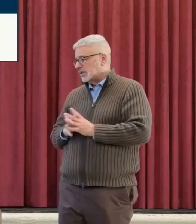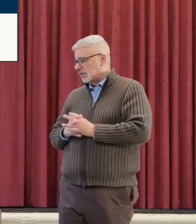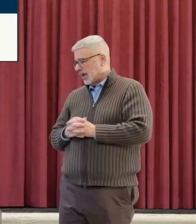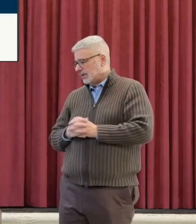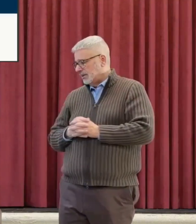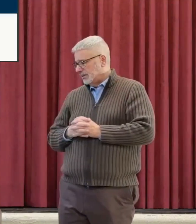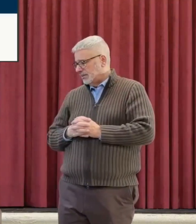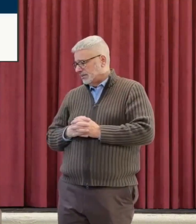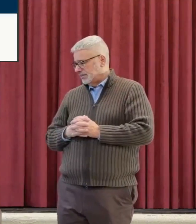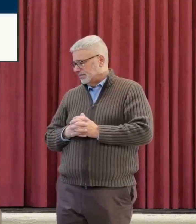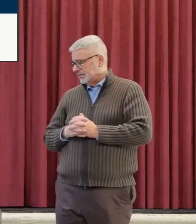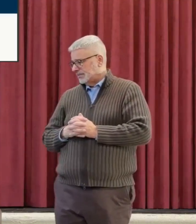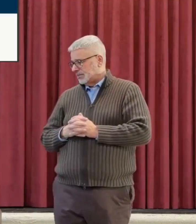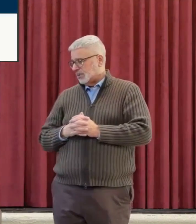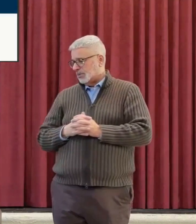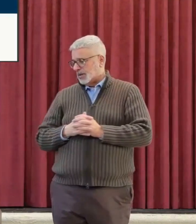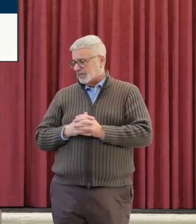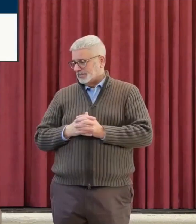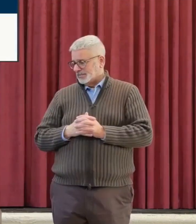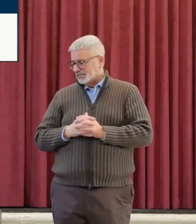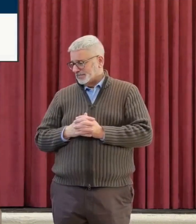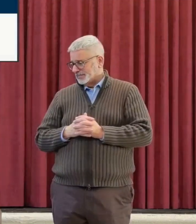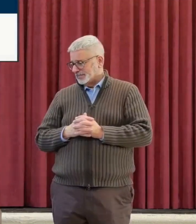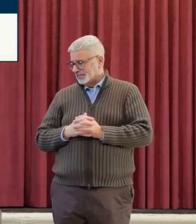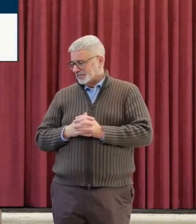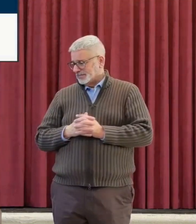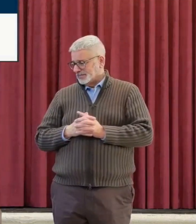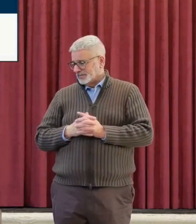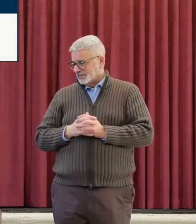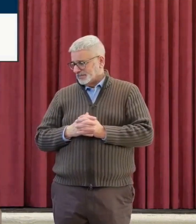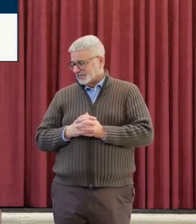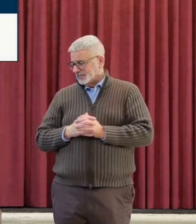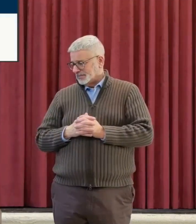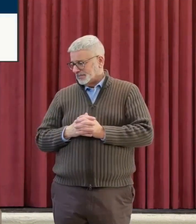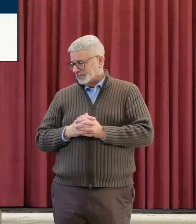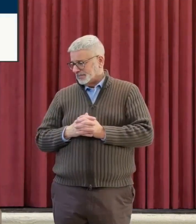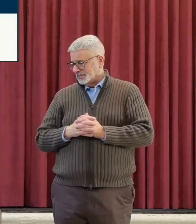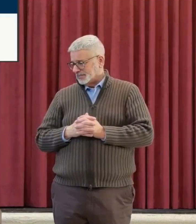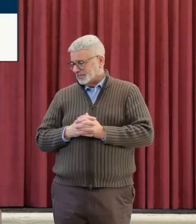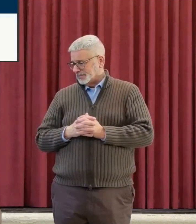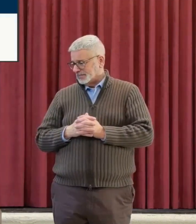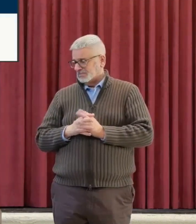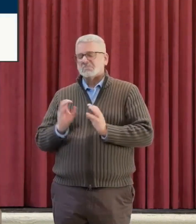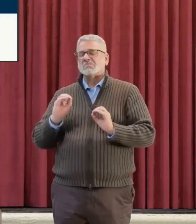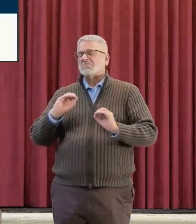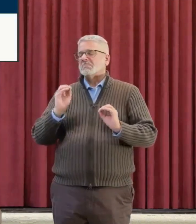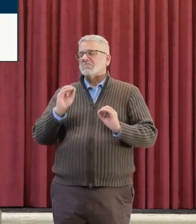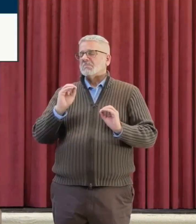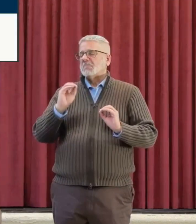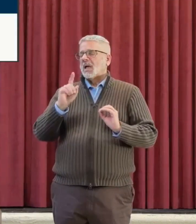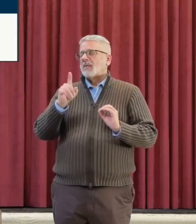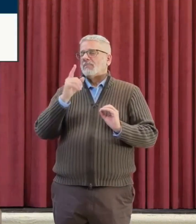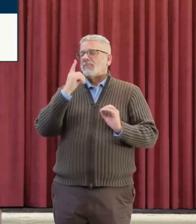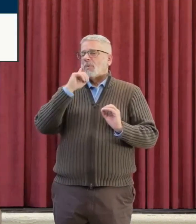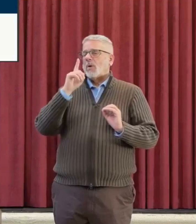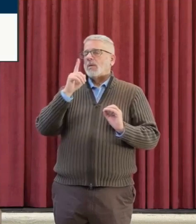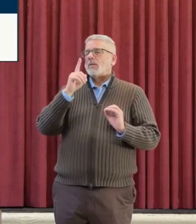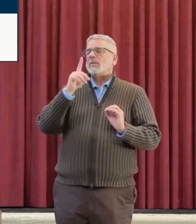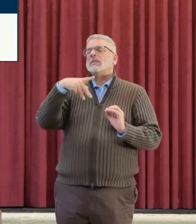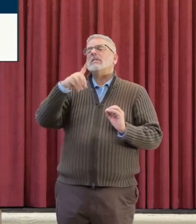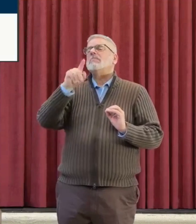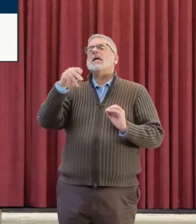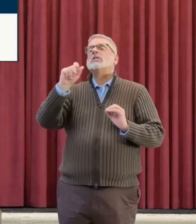No, no, okay. Okay. Okay. Yeah. I don't think I had a, for